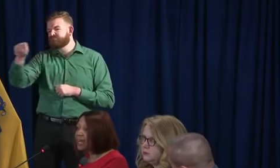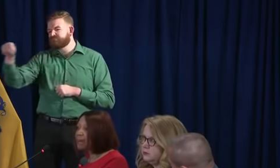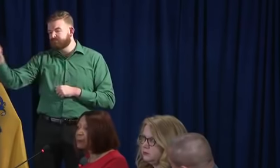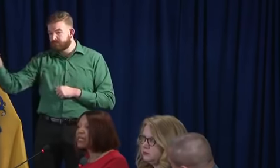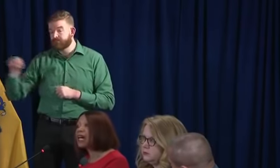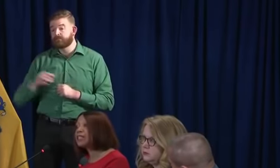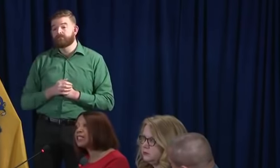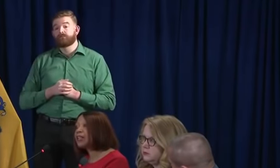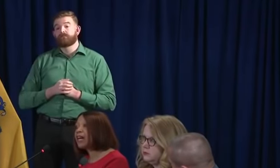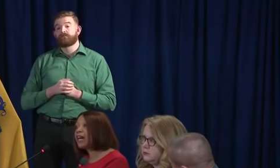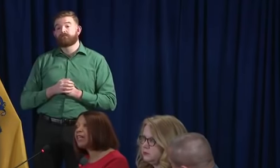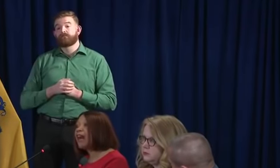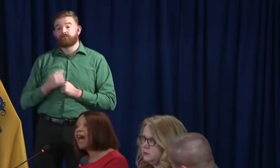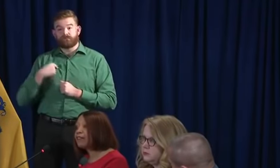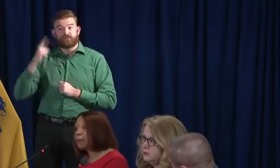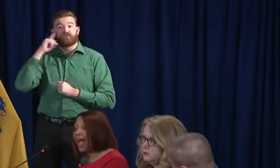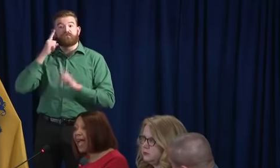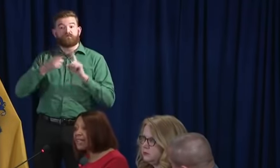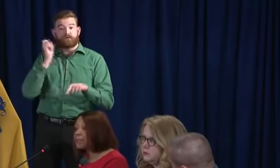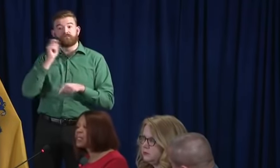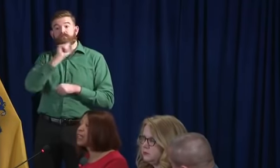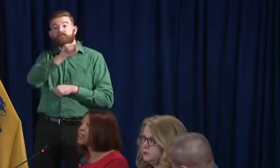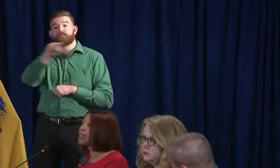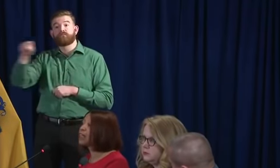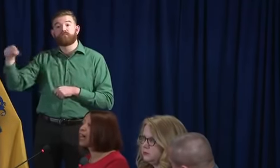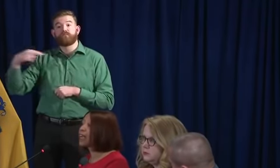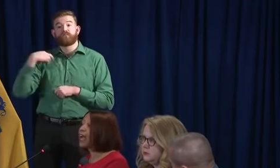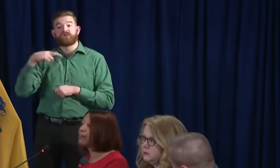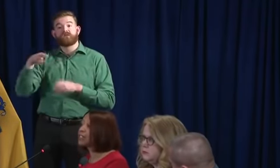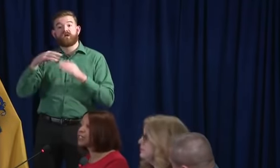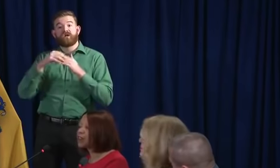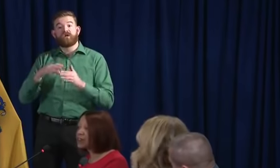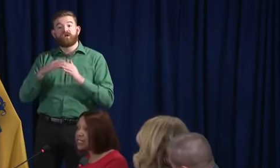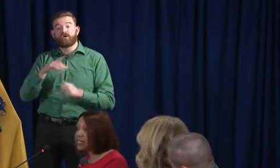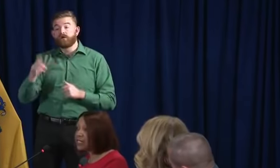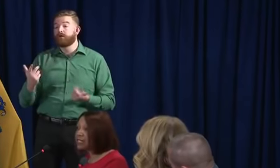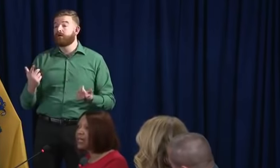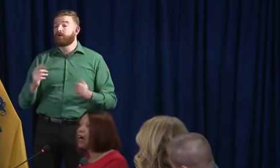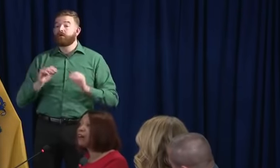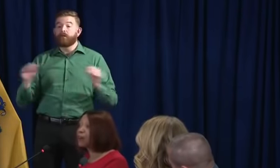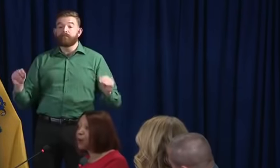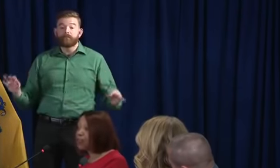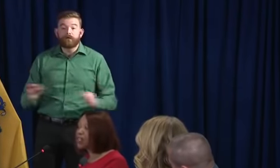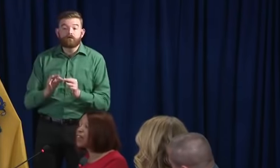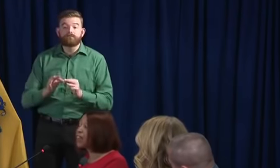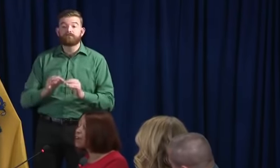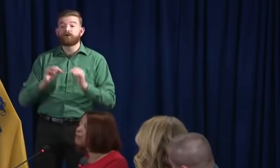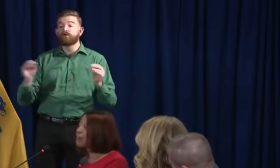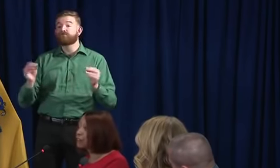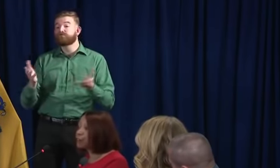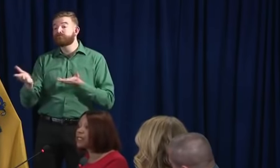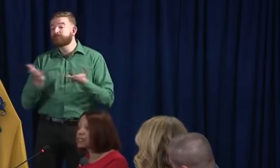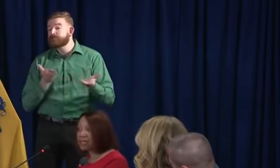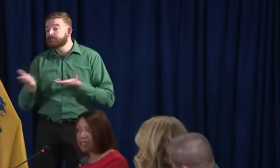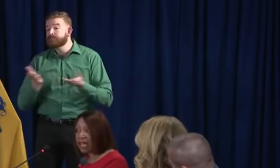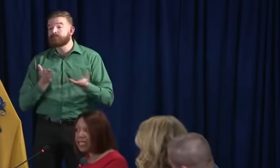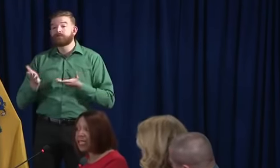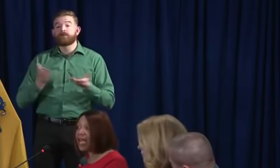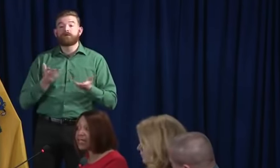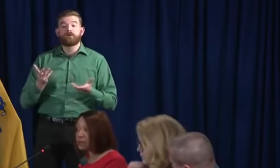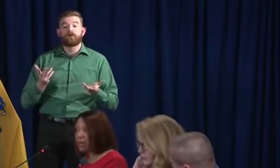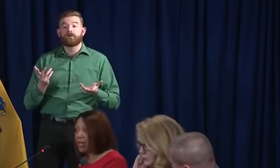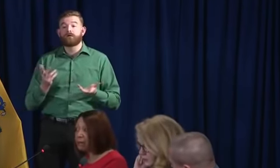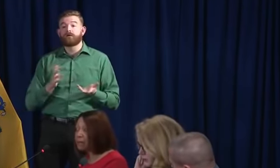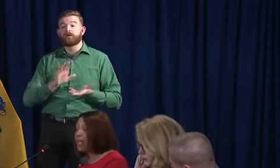that because they're not having mass, because they're not having services, of course, their revenue is